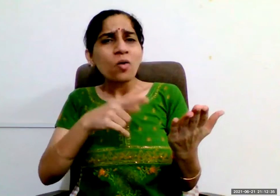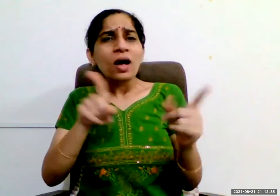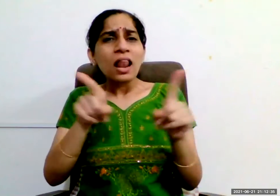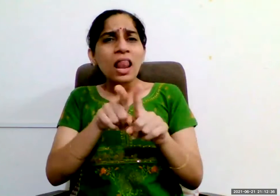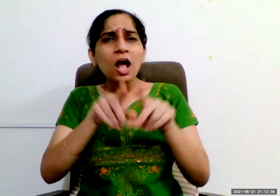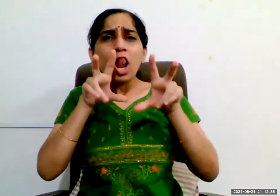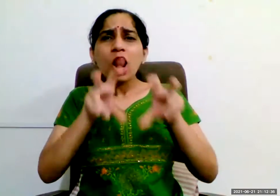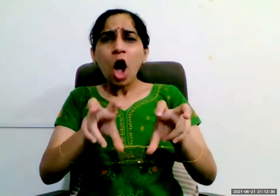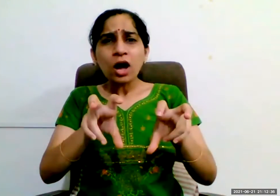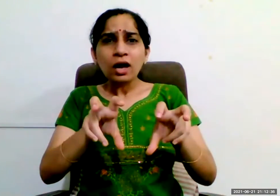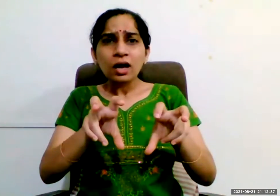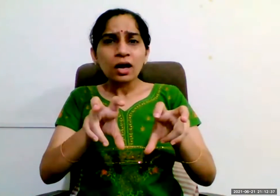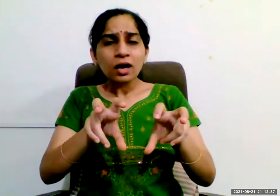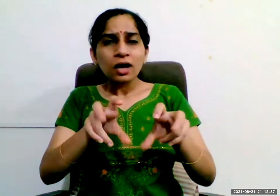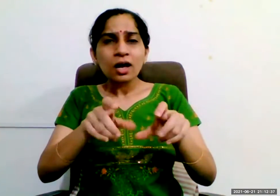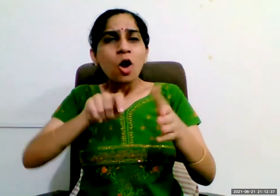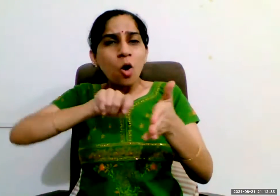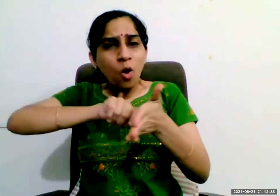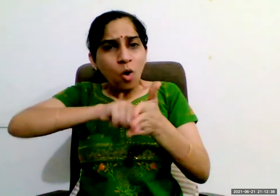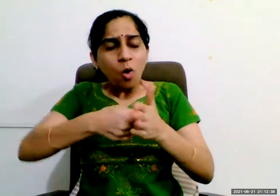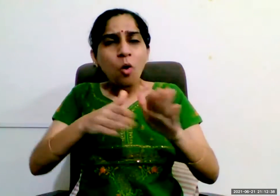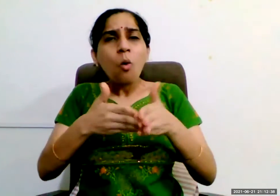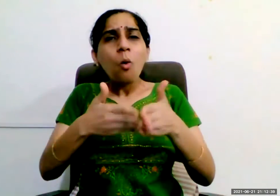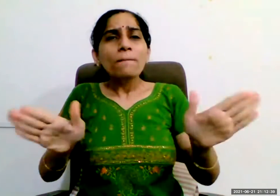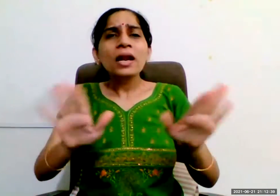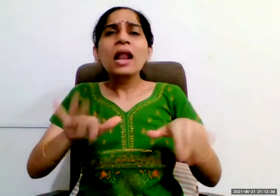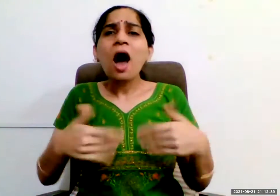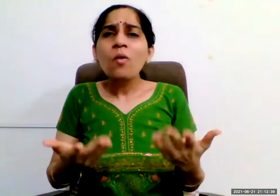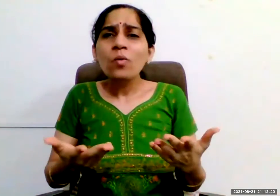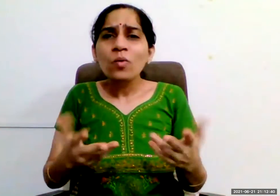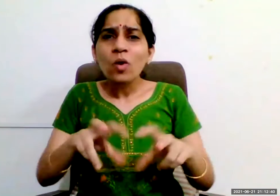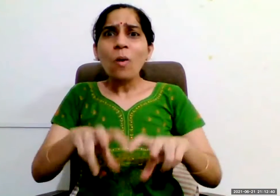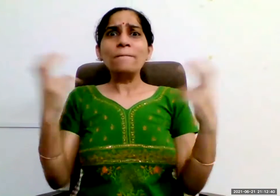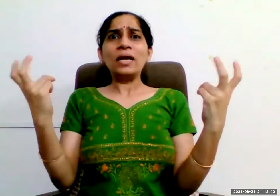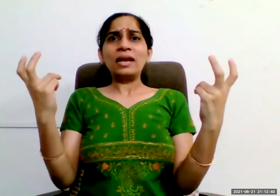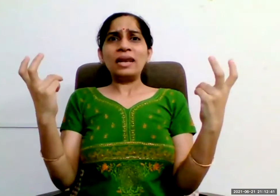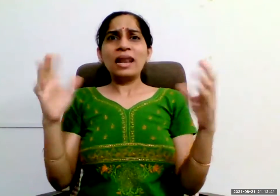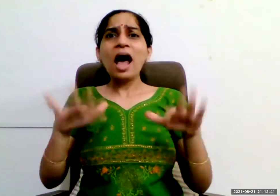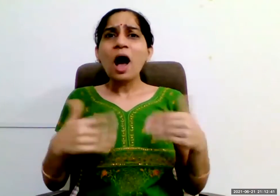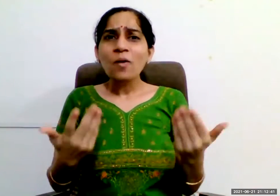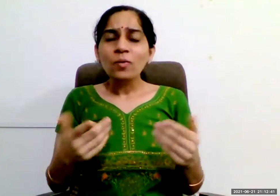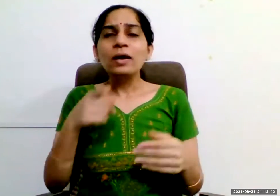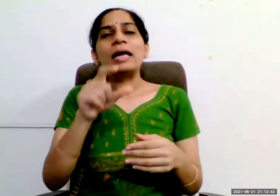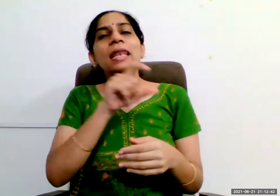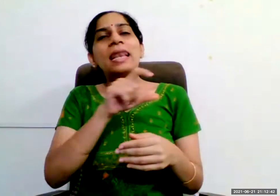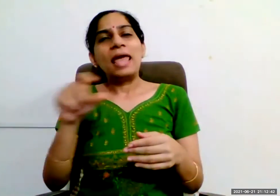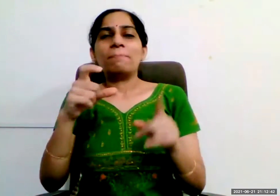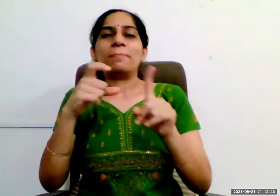mystery? Is what the topic of today is, decoding Bhagavad Gita. So we are not going to read Bhagavad Gita